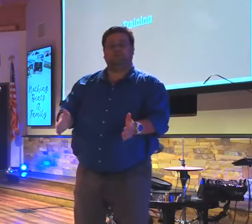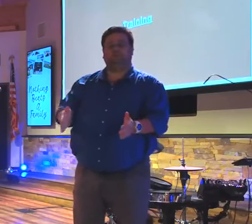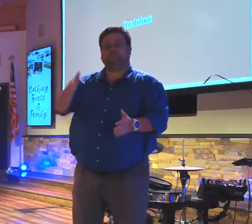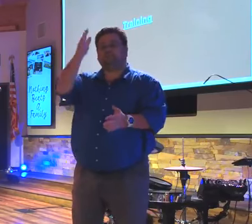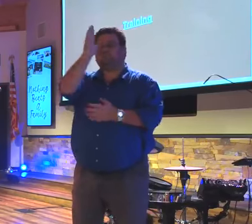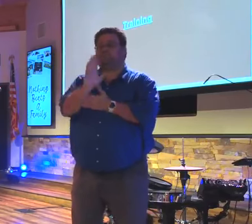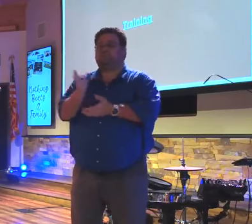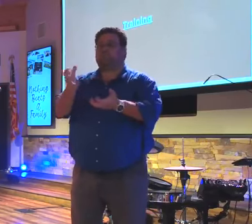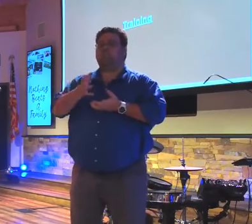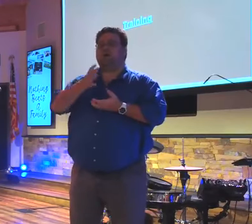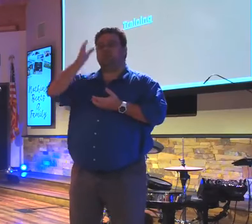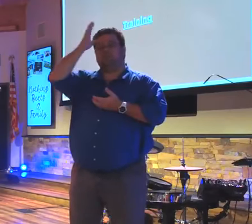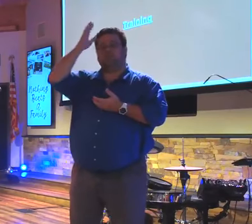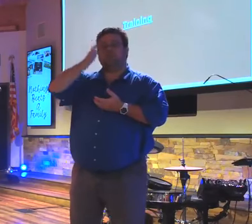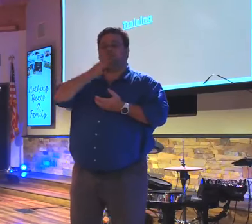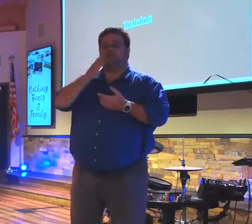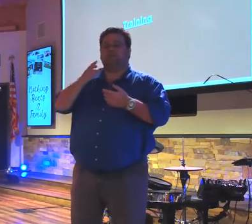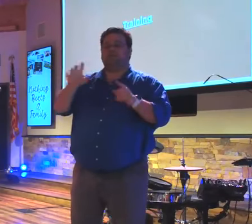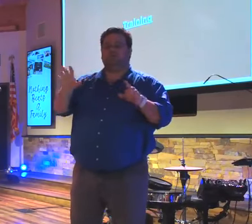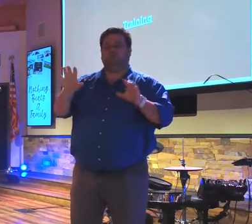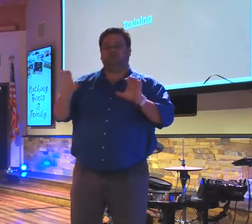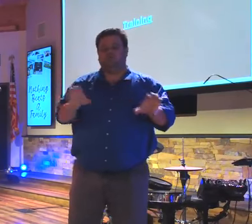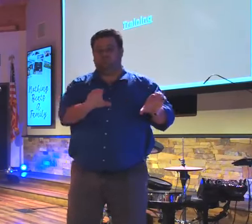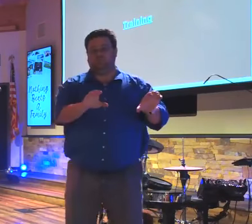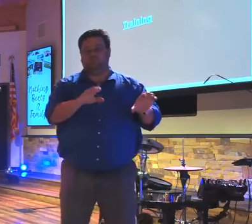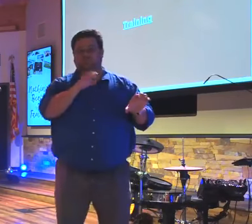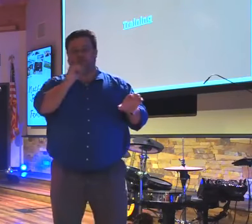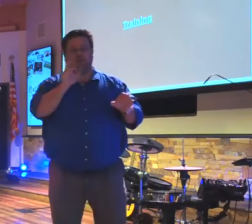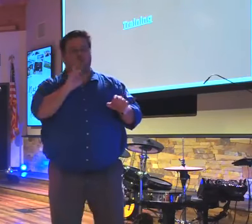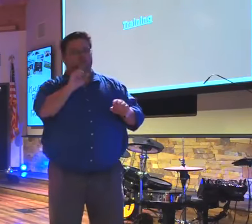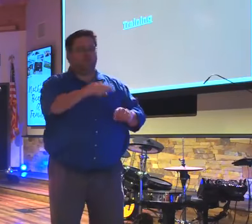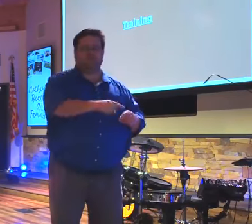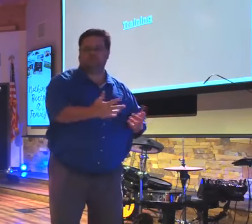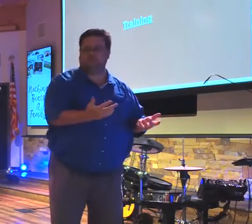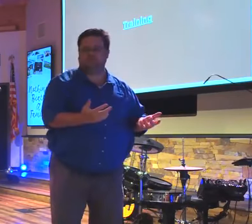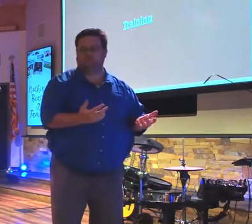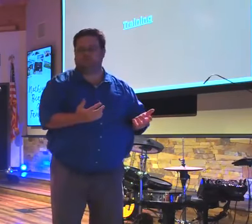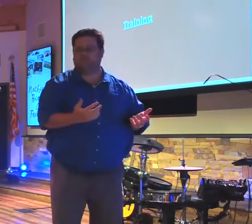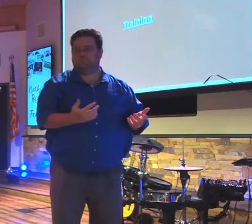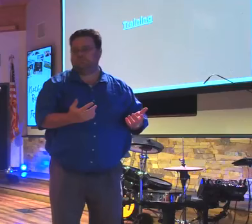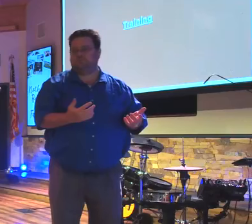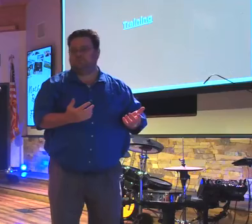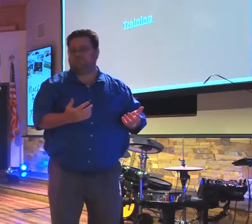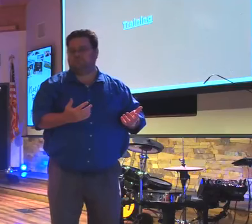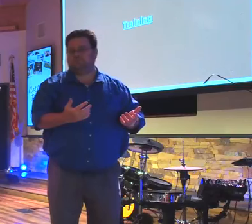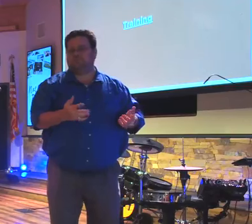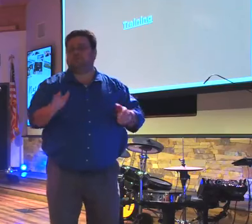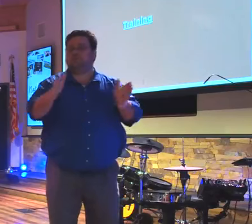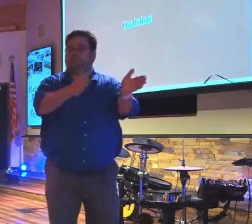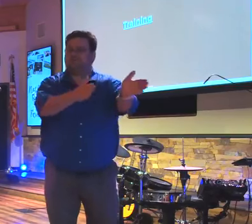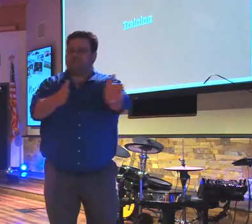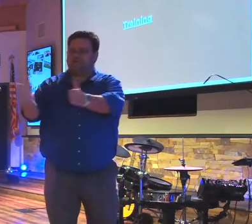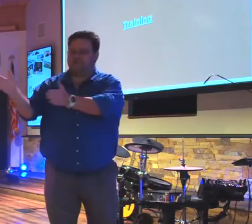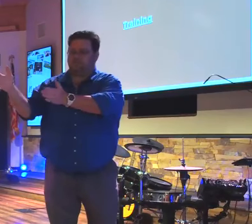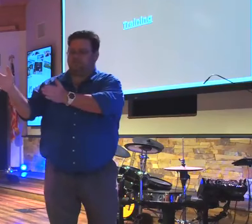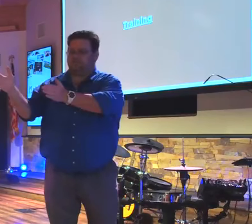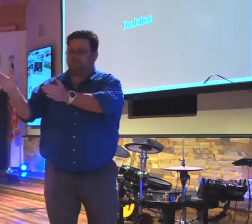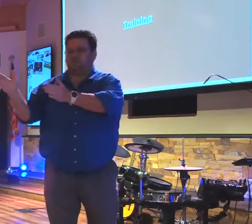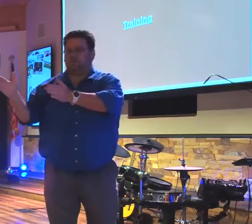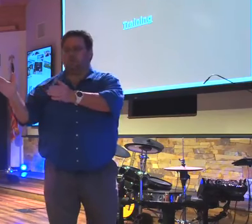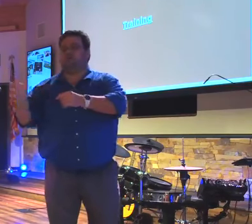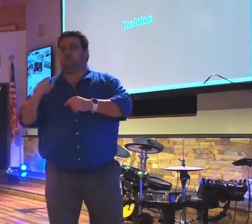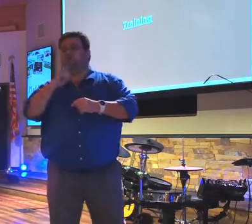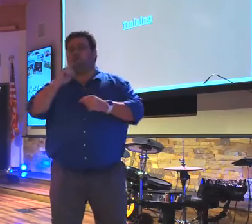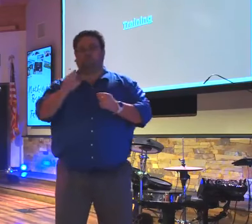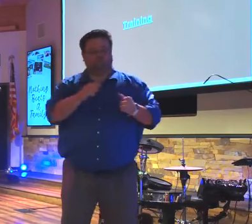Christian parents to be proactive, not reactive. You've got to have a plan. In verse 26, he says, talks about train them in the